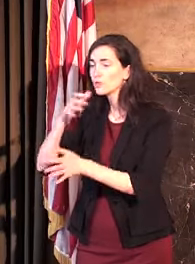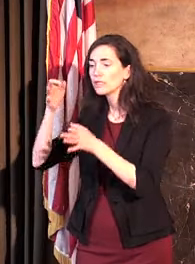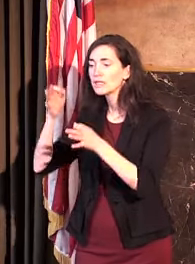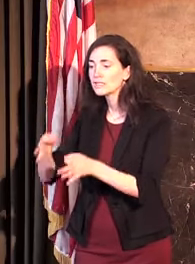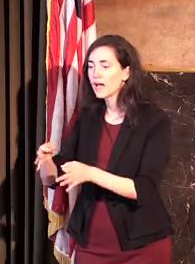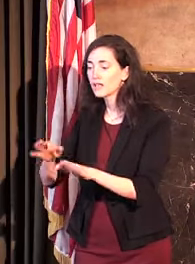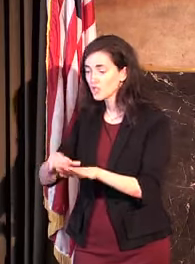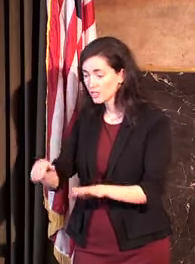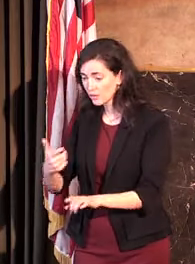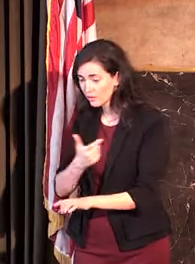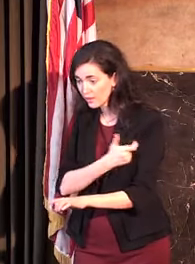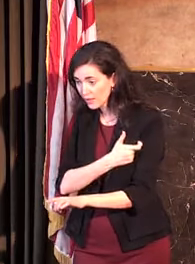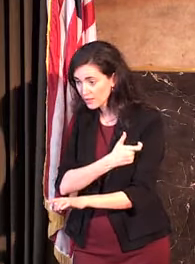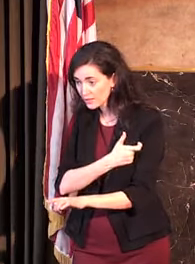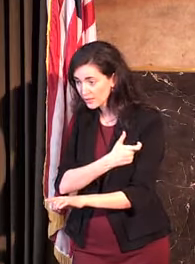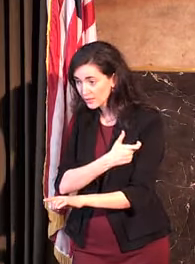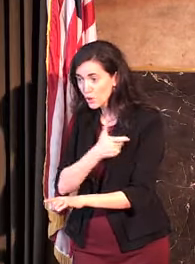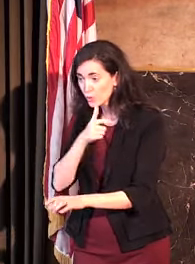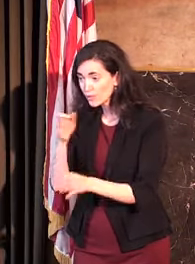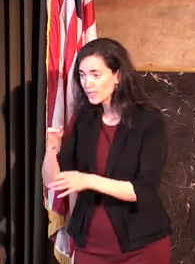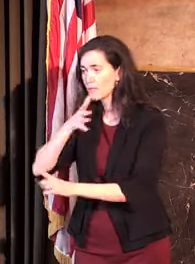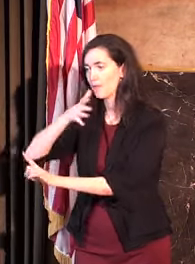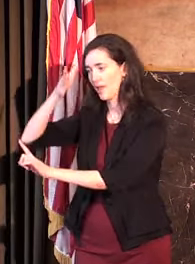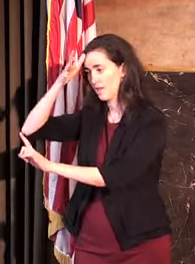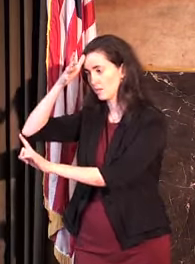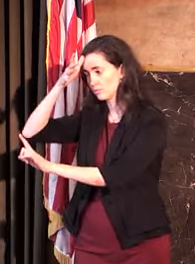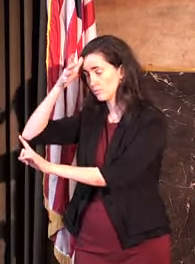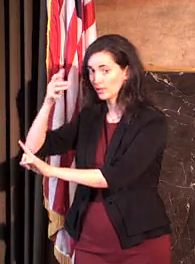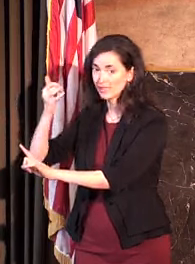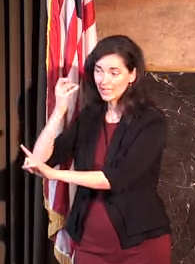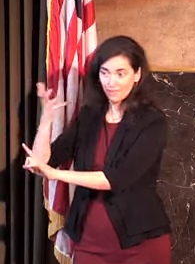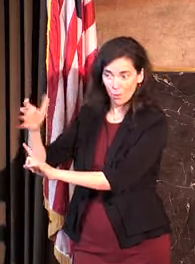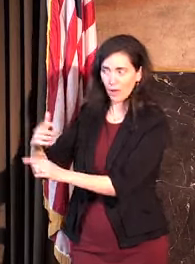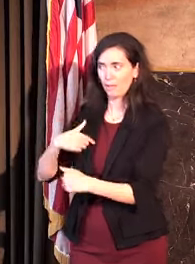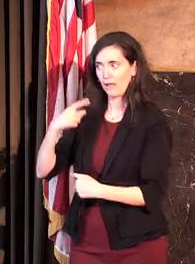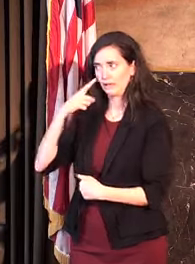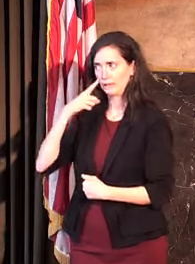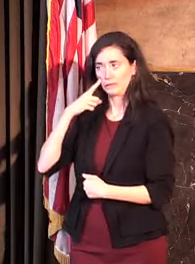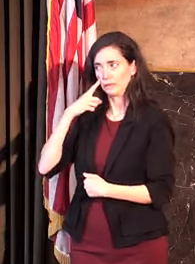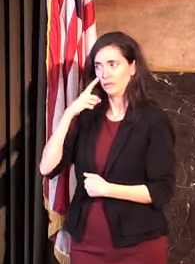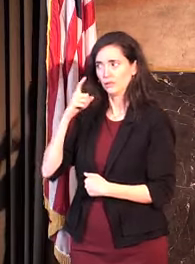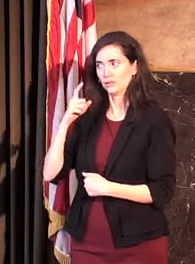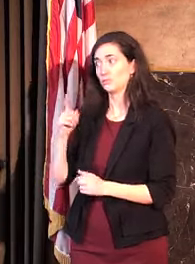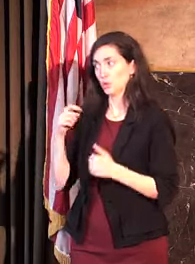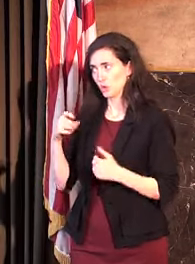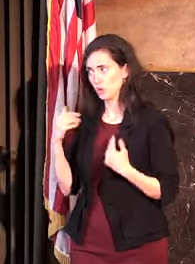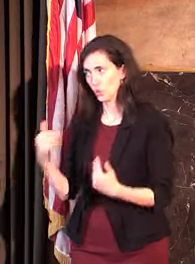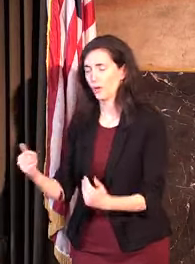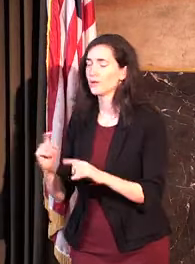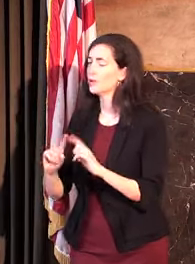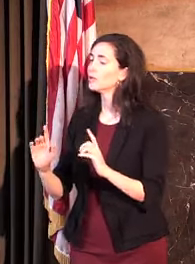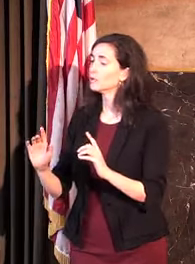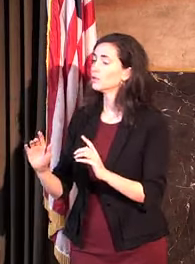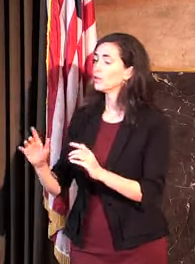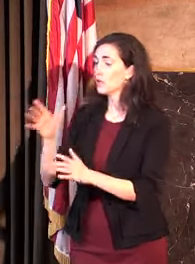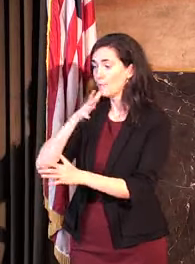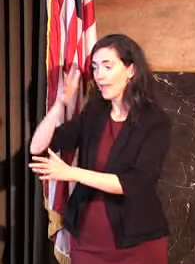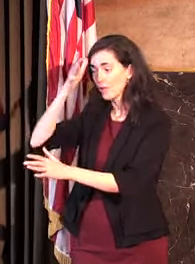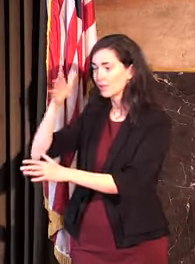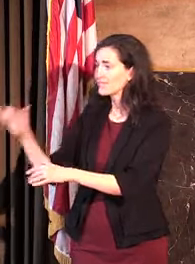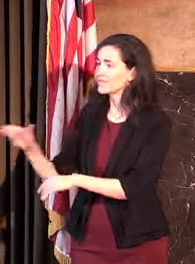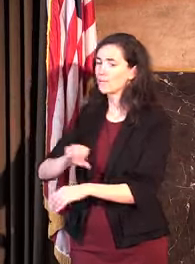decide whether their kids if get vaccinated or not. That's consistent with the way we do